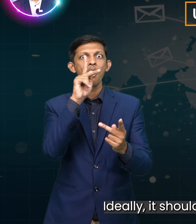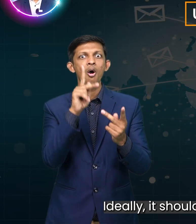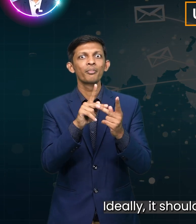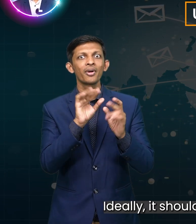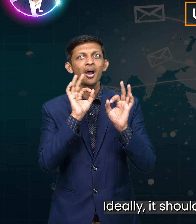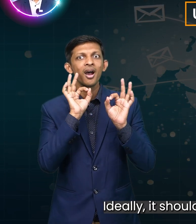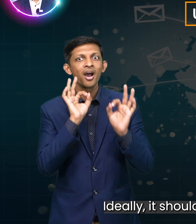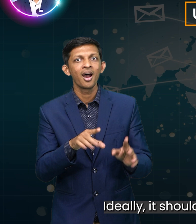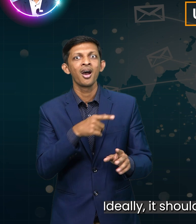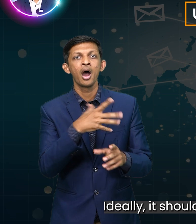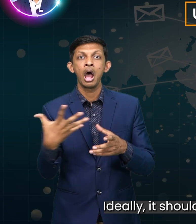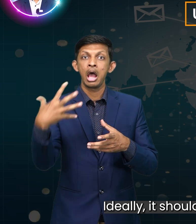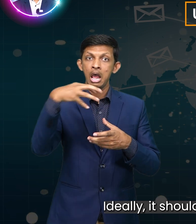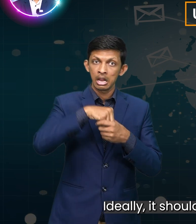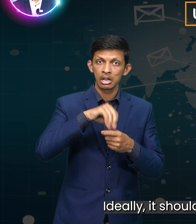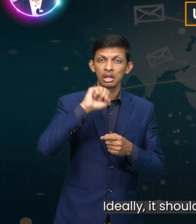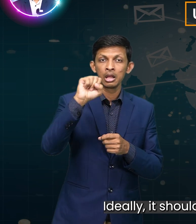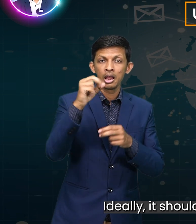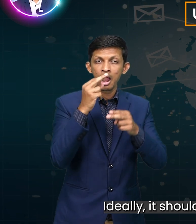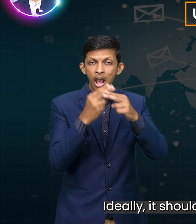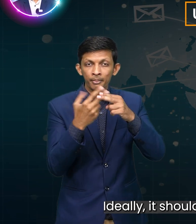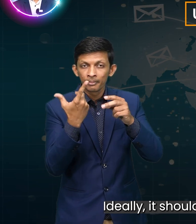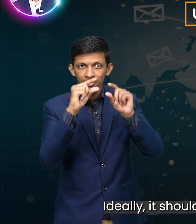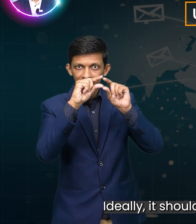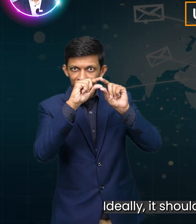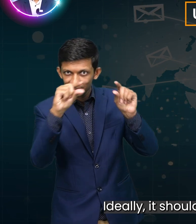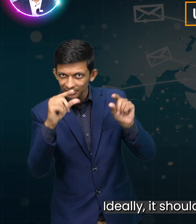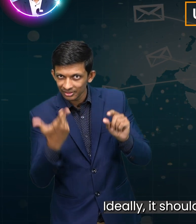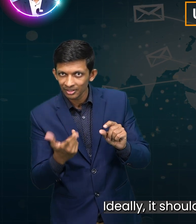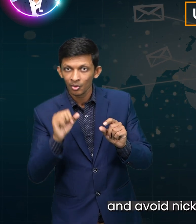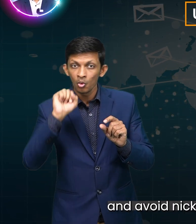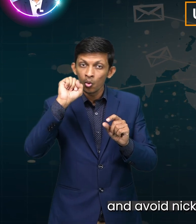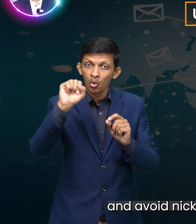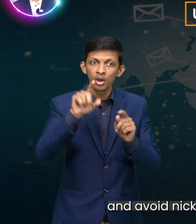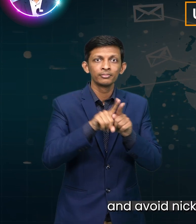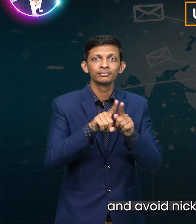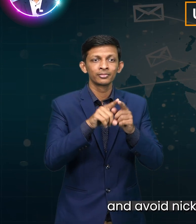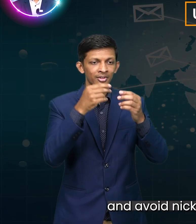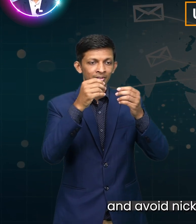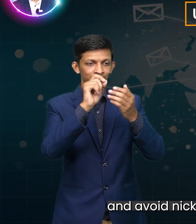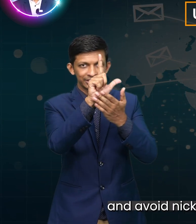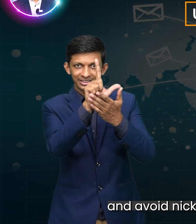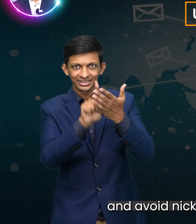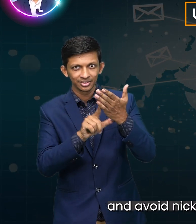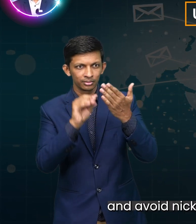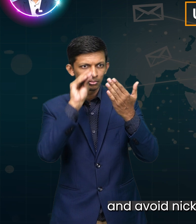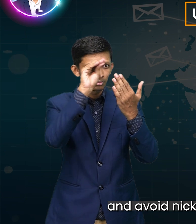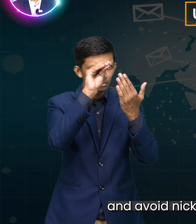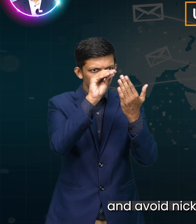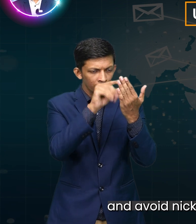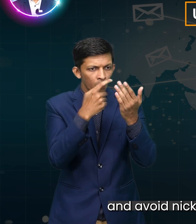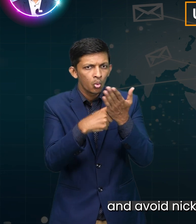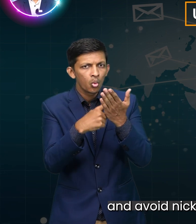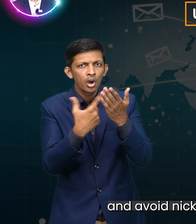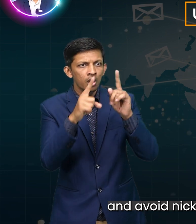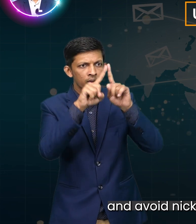Ideally, it should include your name or initials and avoid nicknames or informal